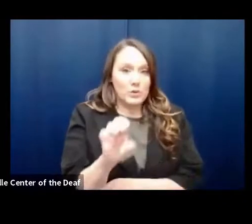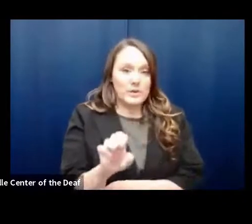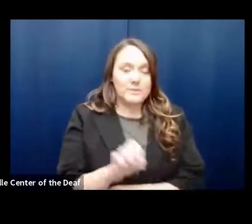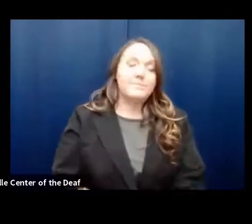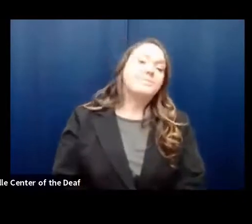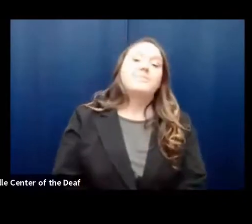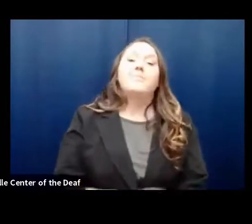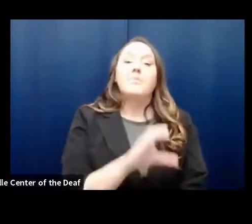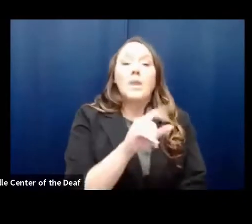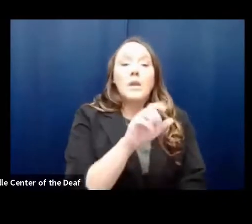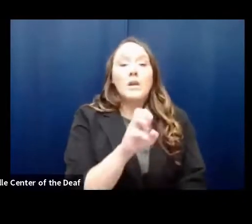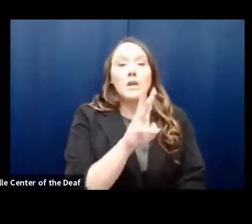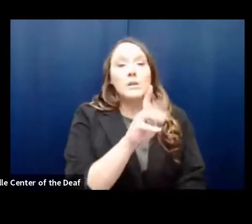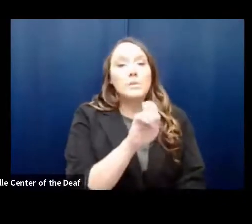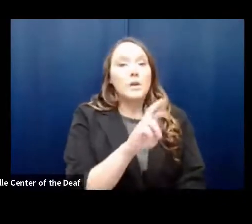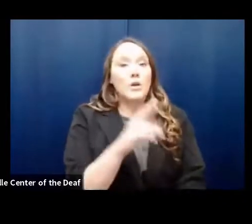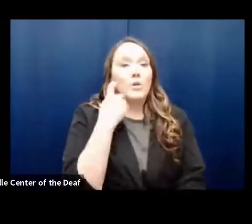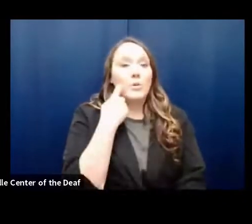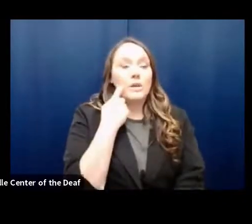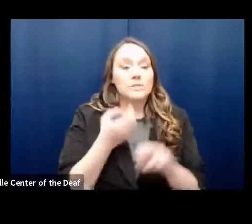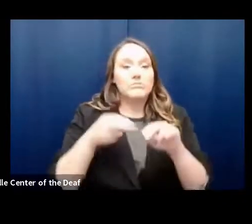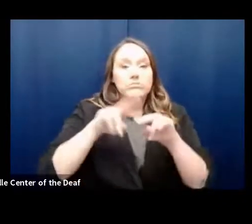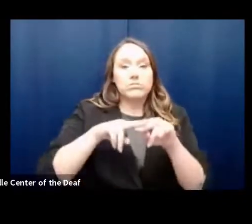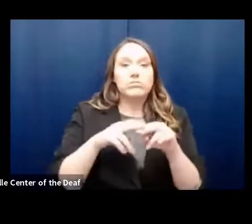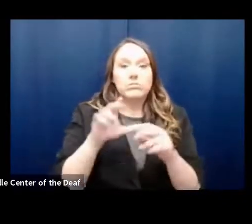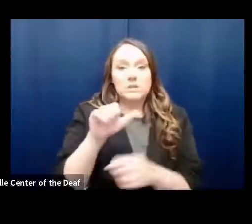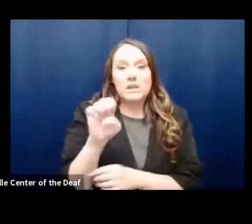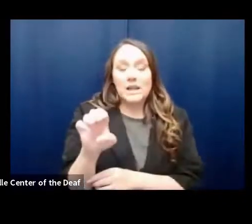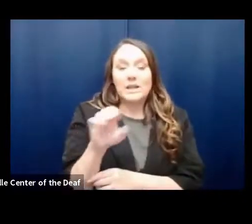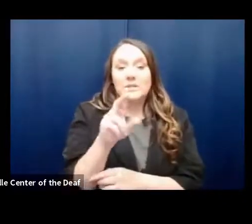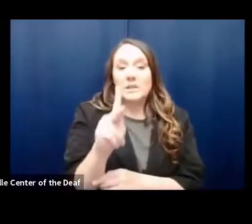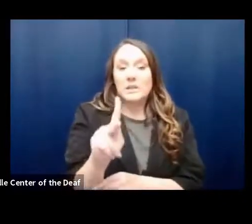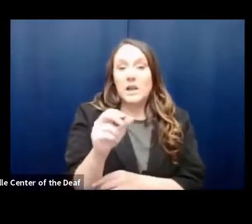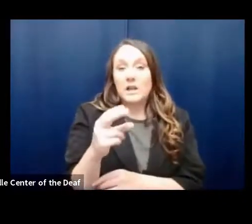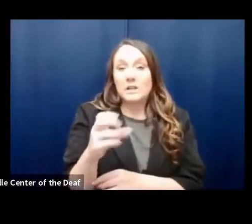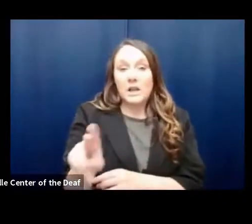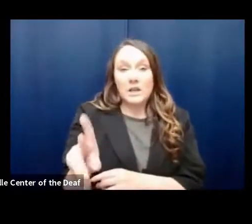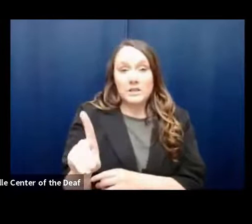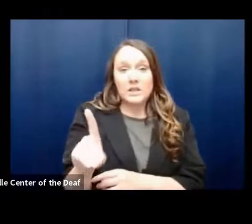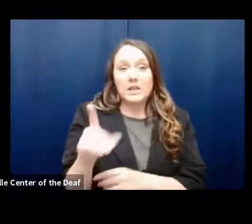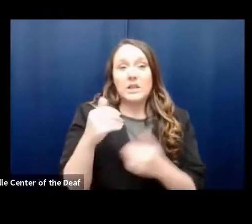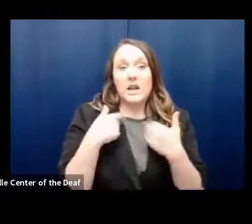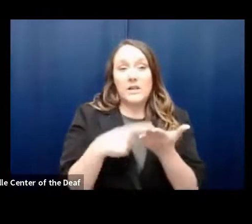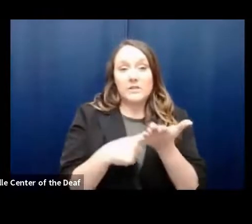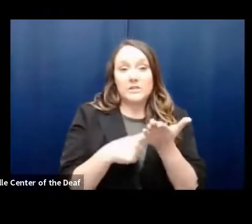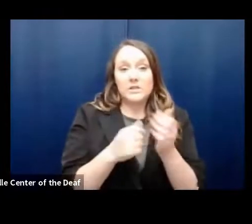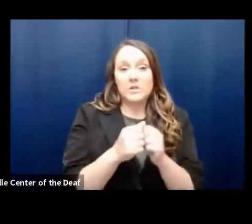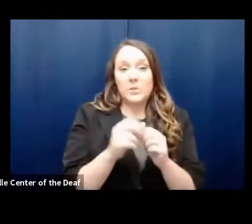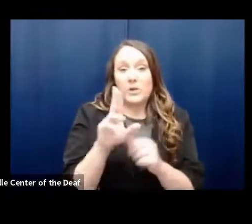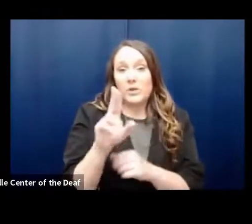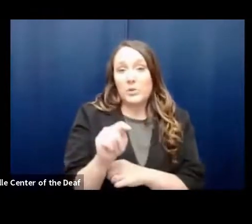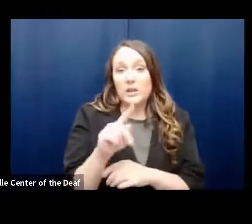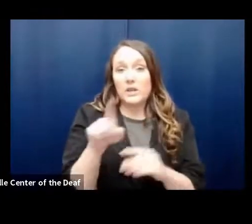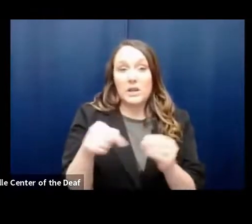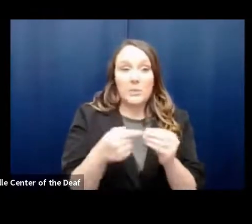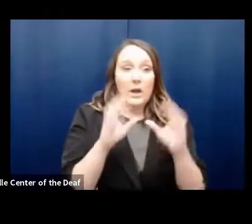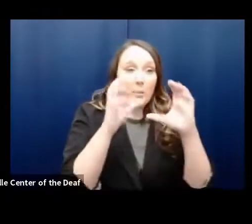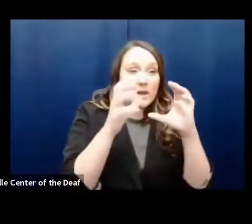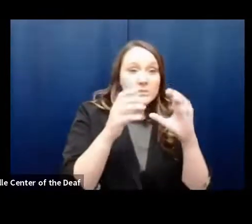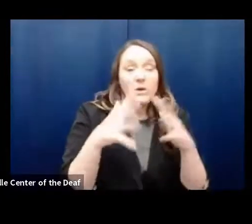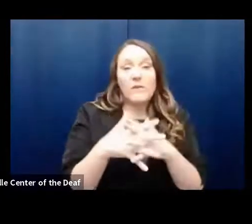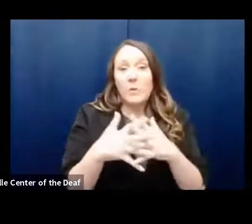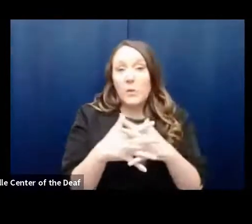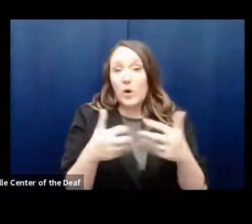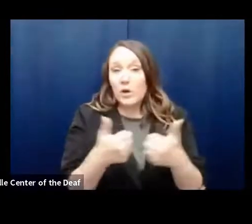WBIR, given the recent surge in cases, has Kchd had any conversations with UT about the upcoming basketball season or remaining football